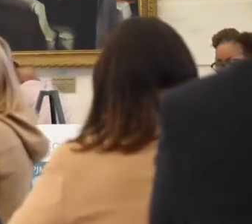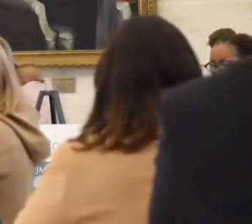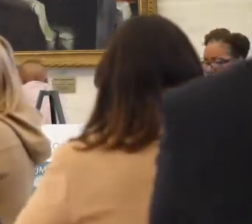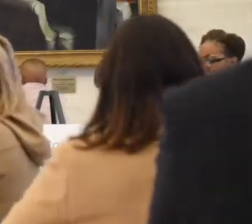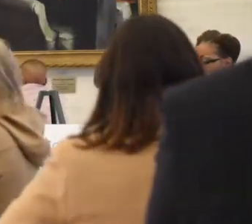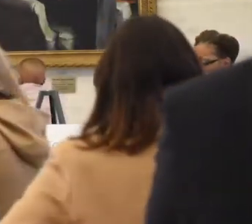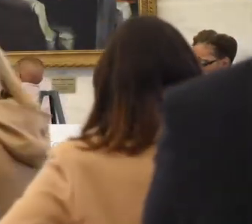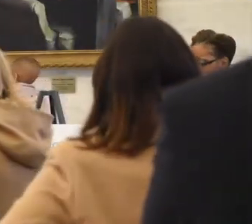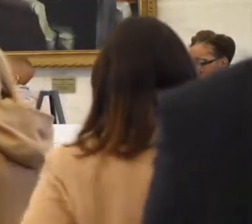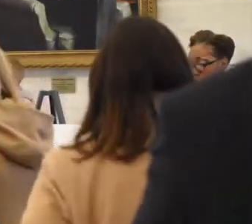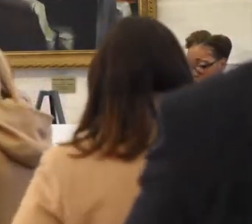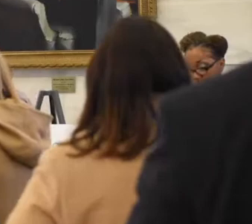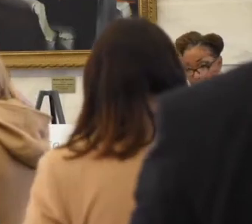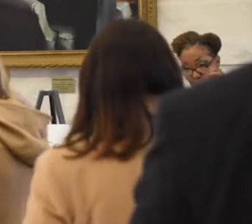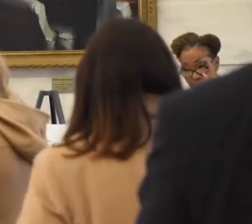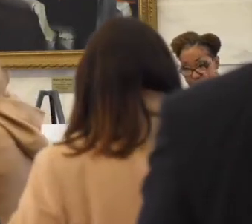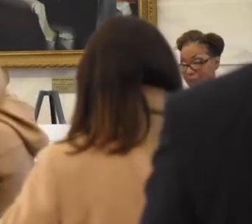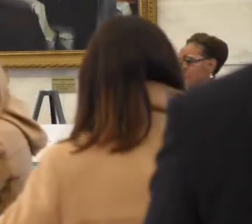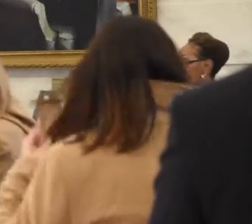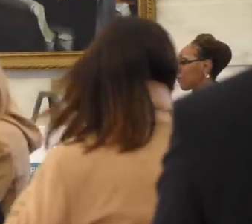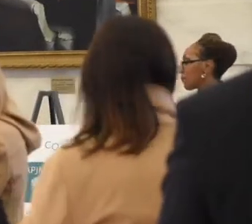six friends, okay? And if you notice, there are